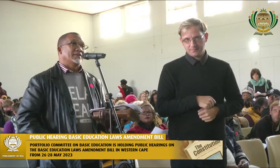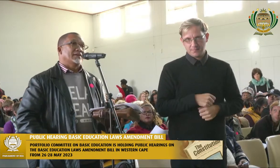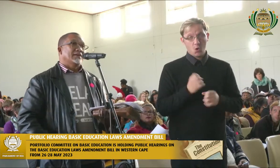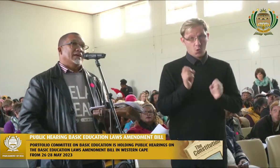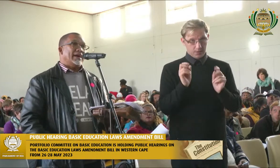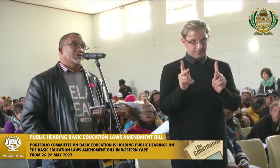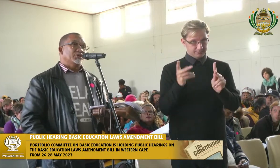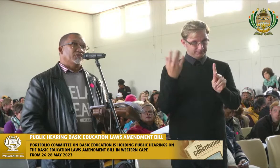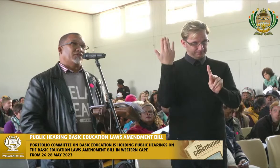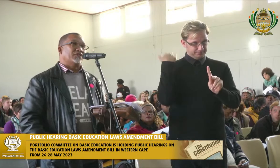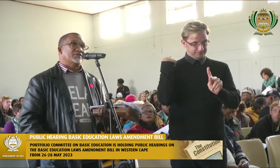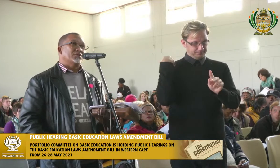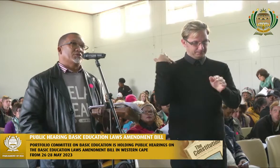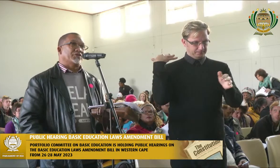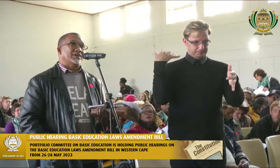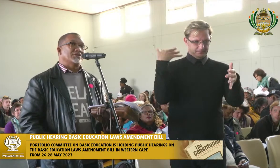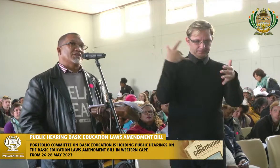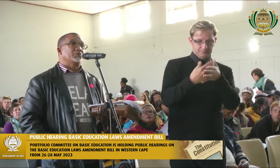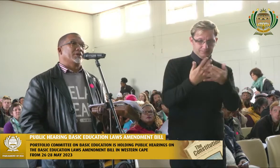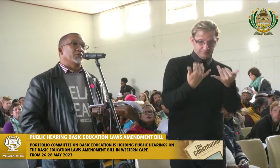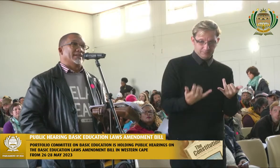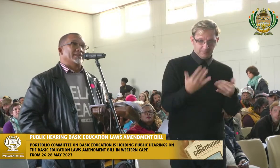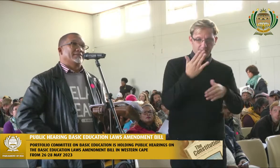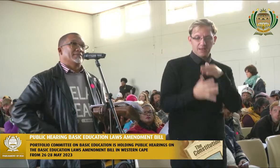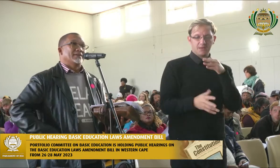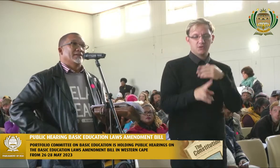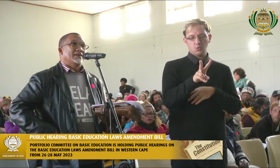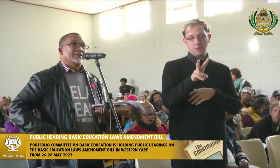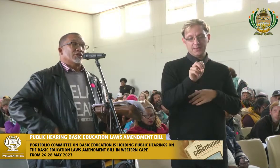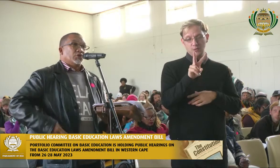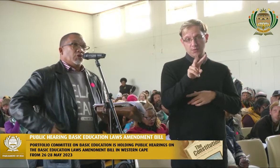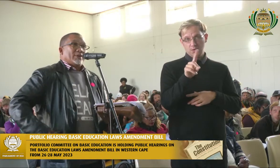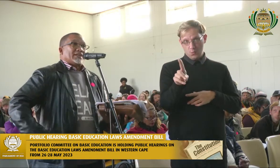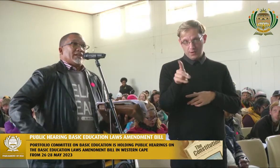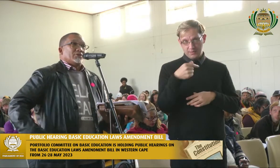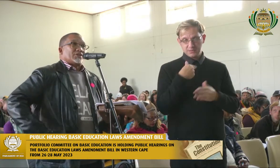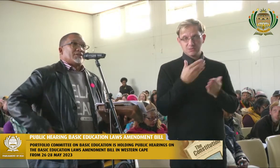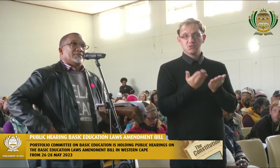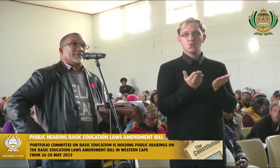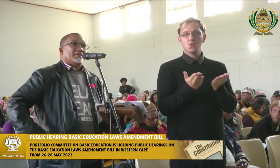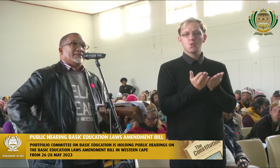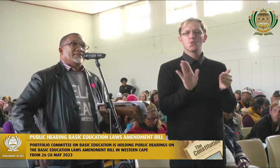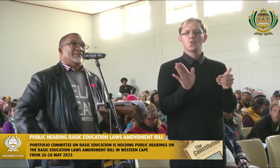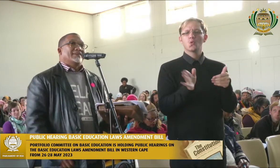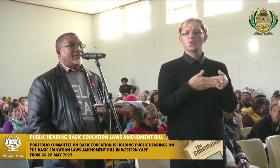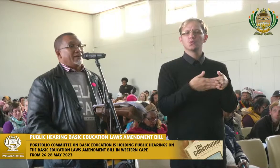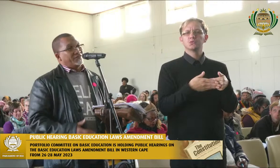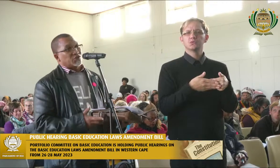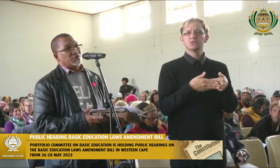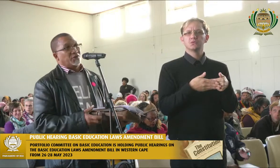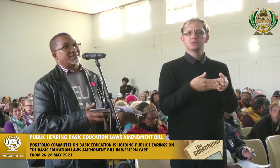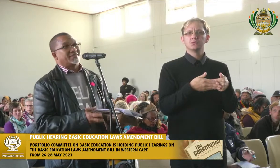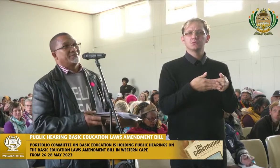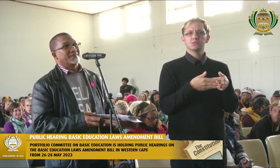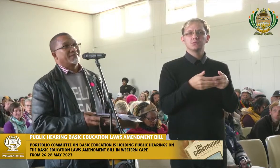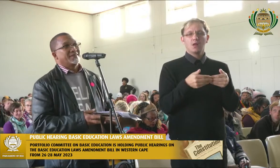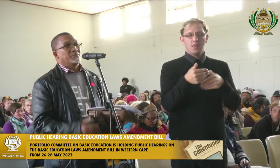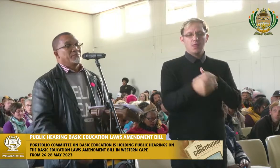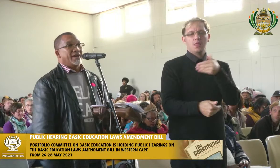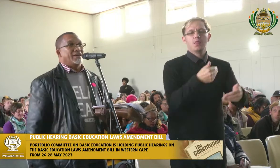forward? End of 2021, the school was closed. Can I fast